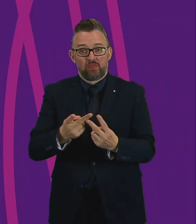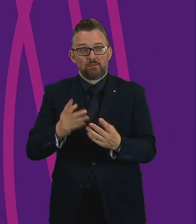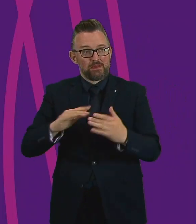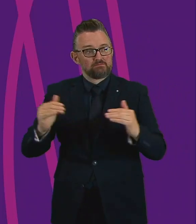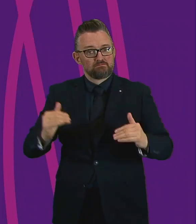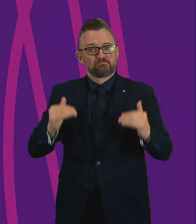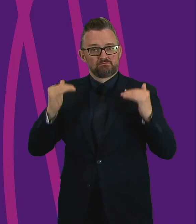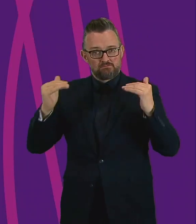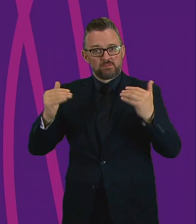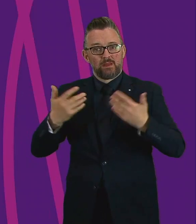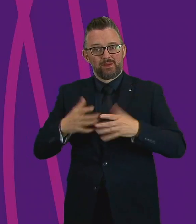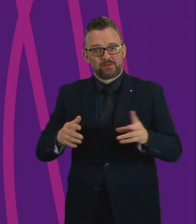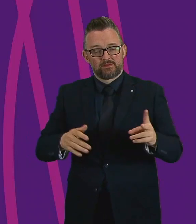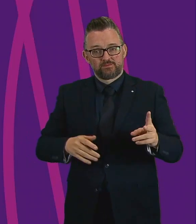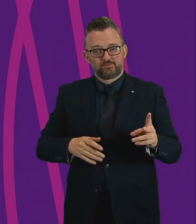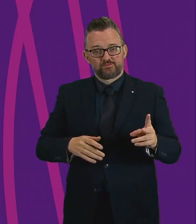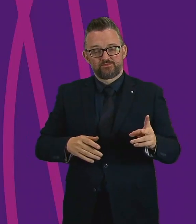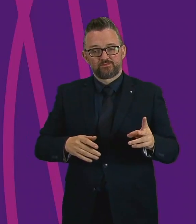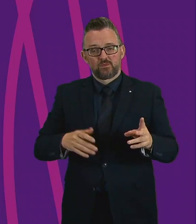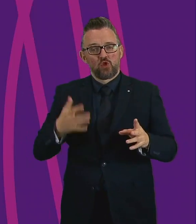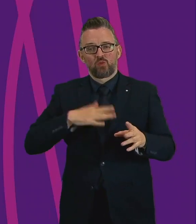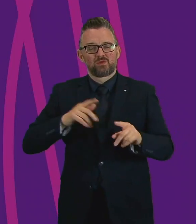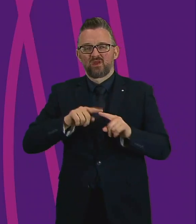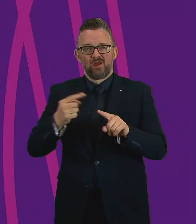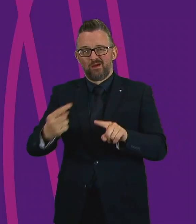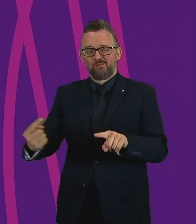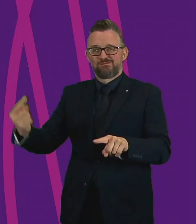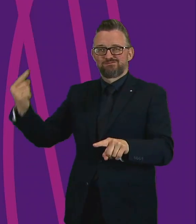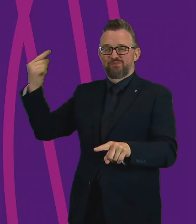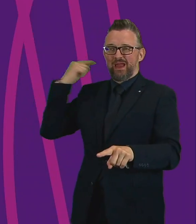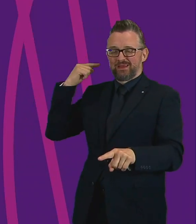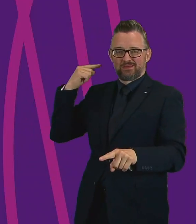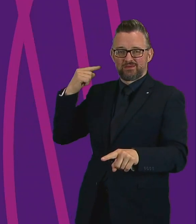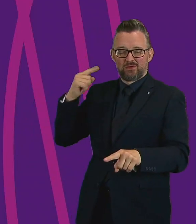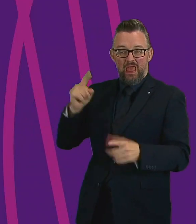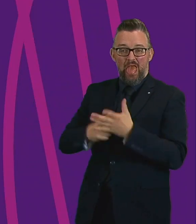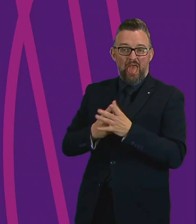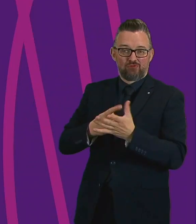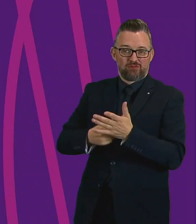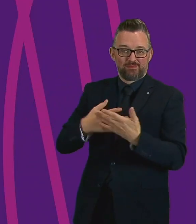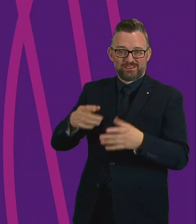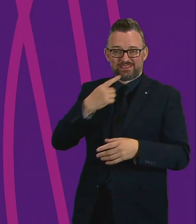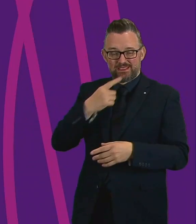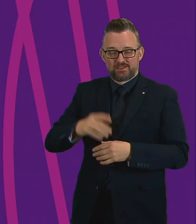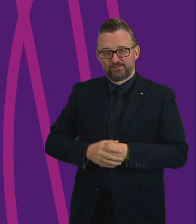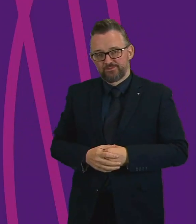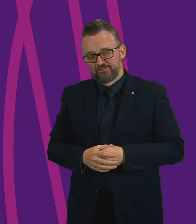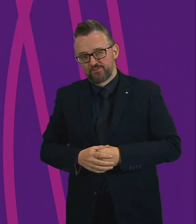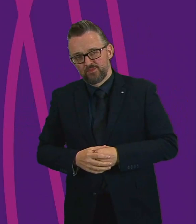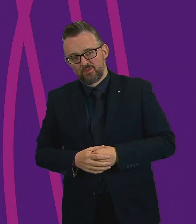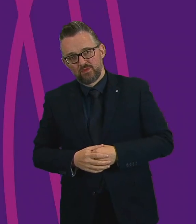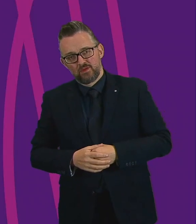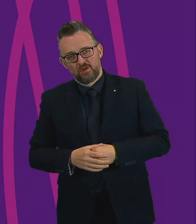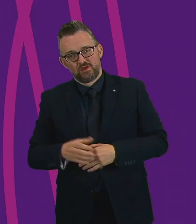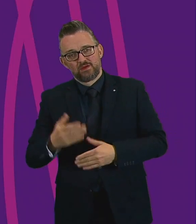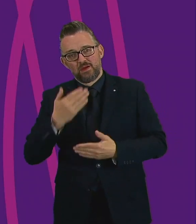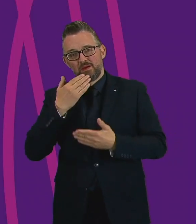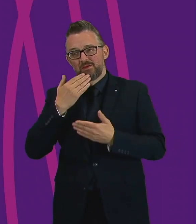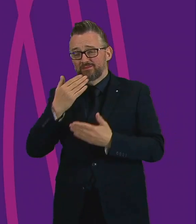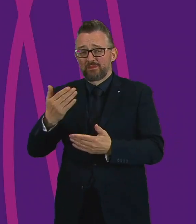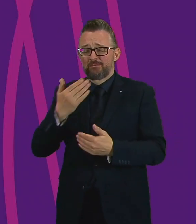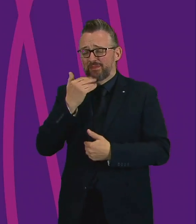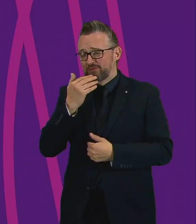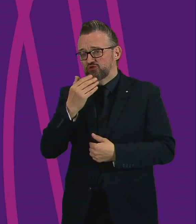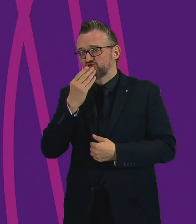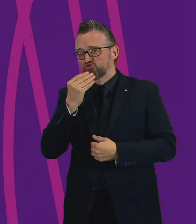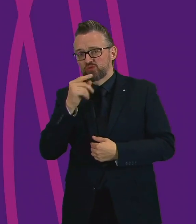that challenge. Not to go back to where we were, Alex Rowley said. A plea to utilise the yards that we have